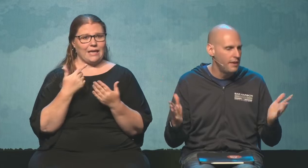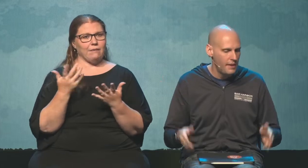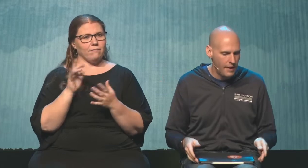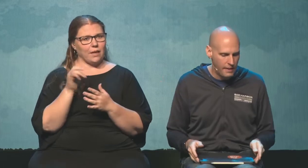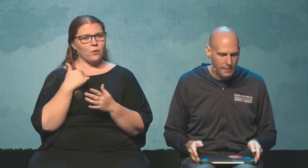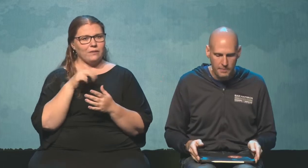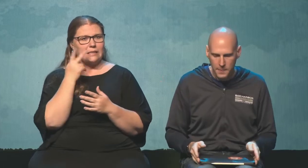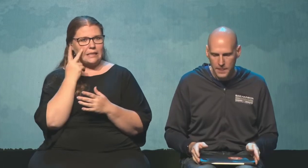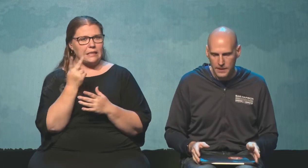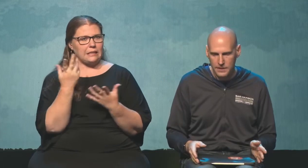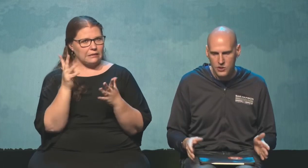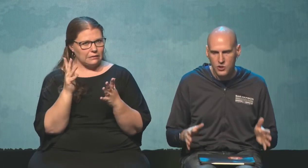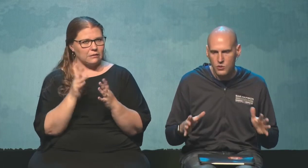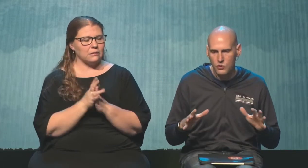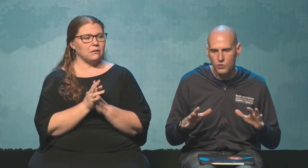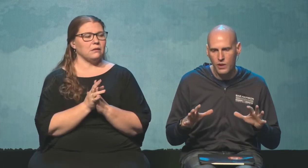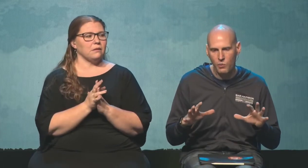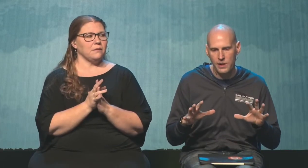seen,